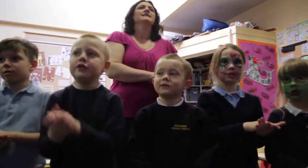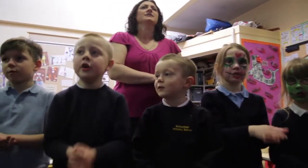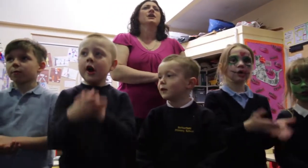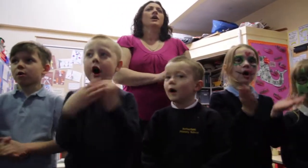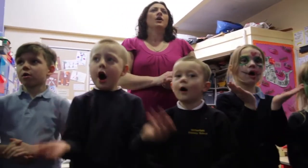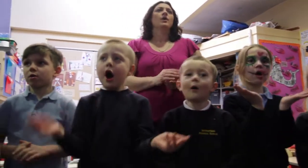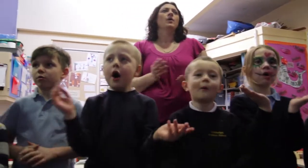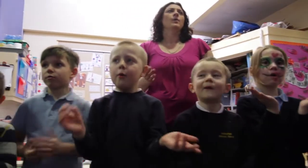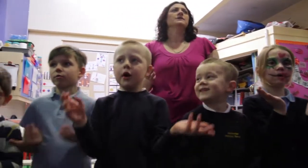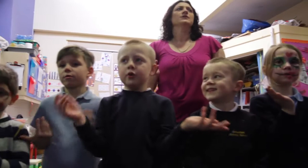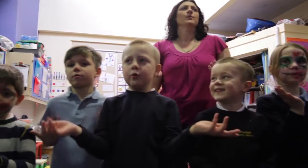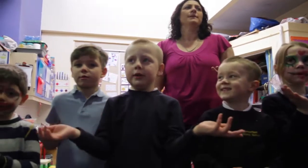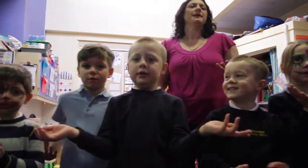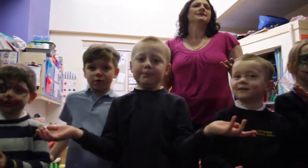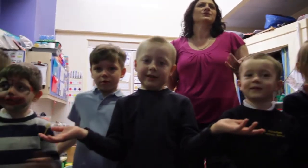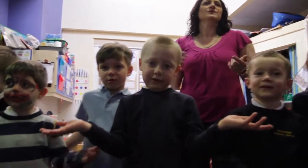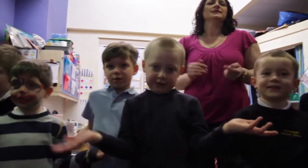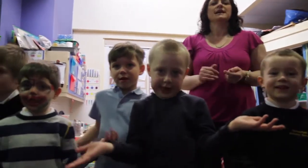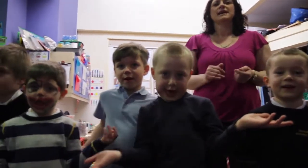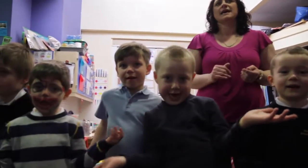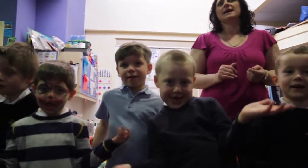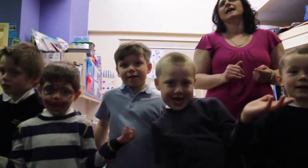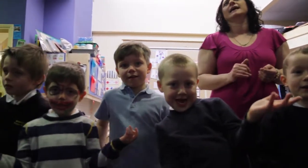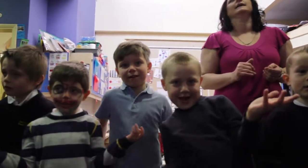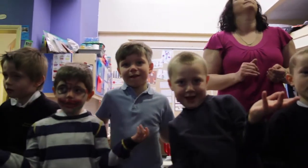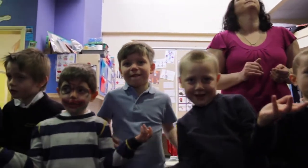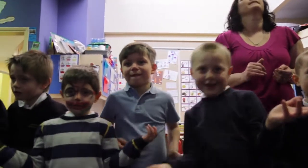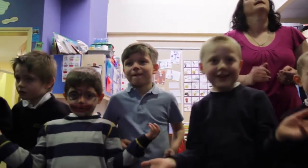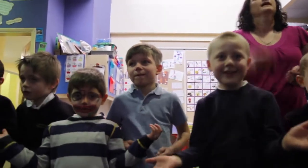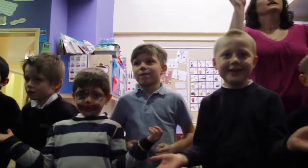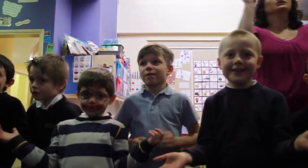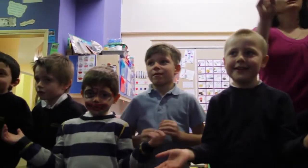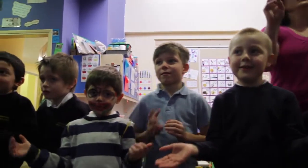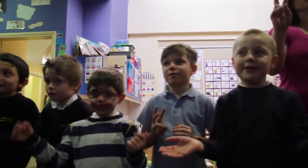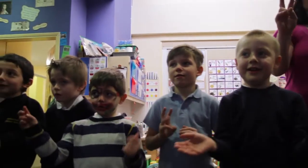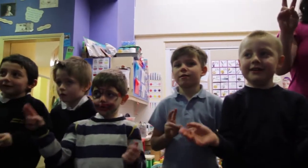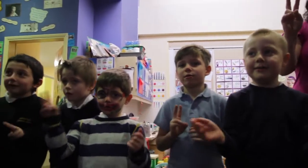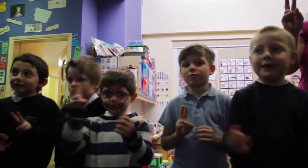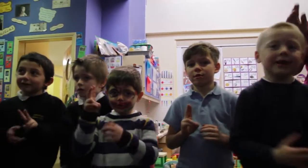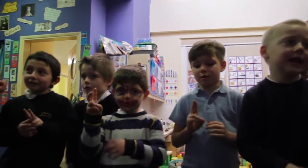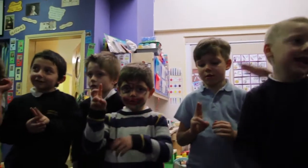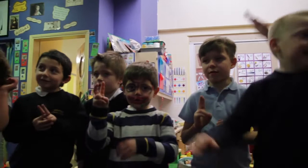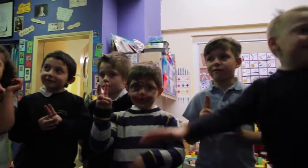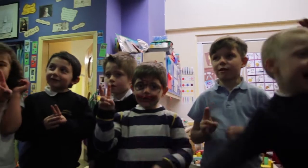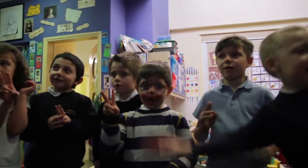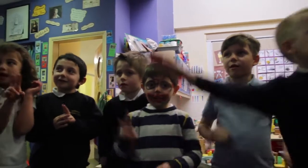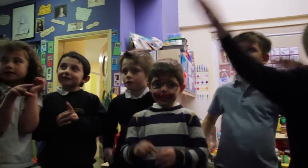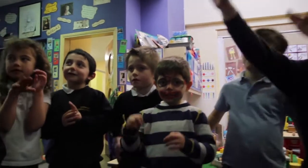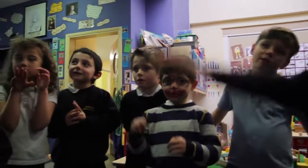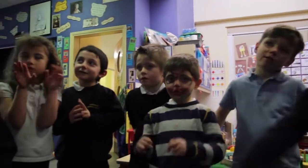Saturn. Oh, what a weird place to stay. Two little creatures in a flying